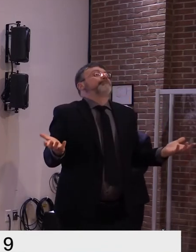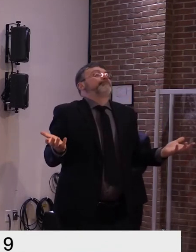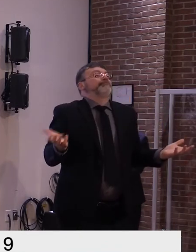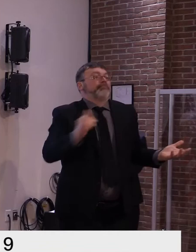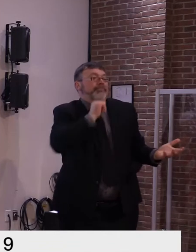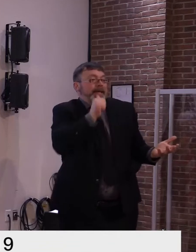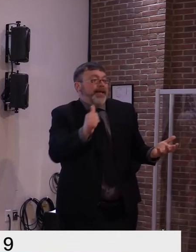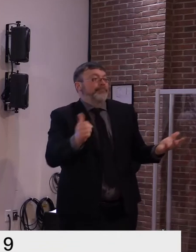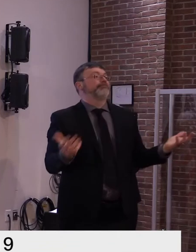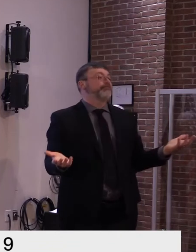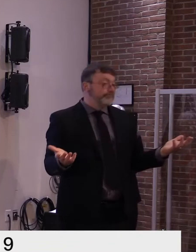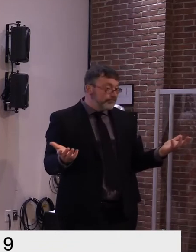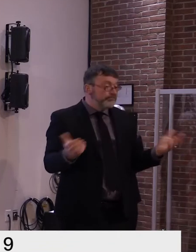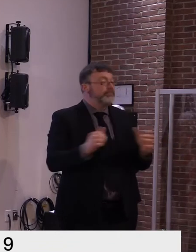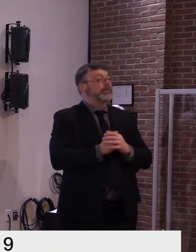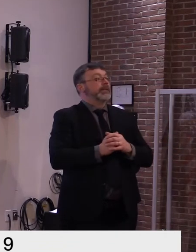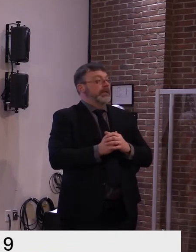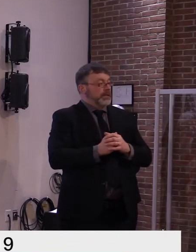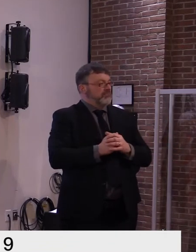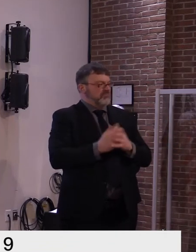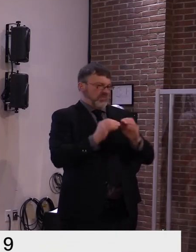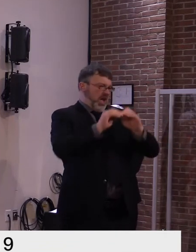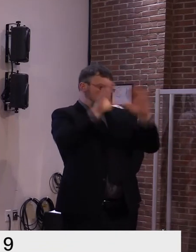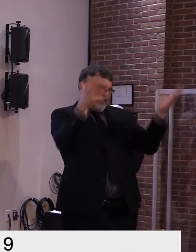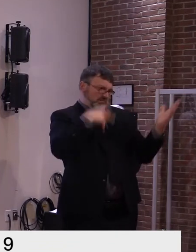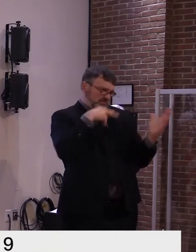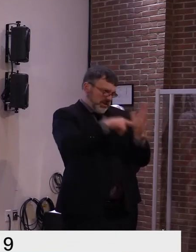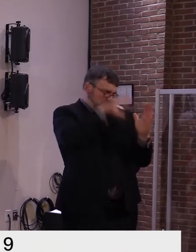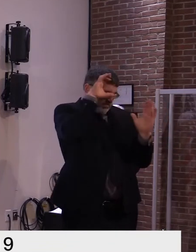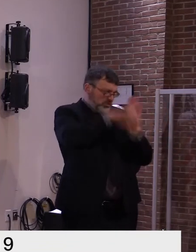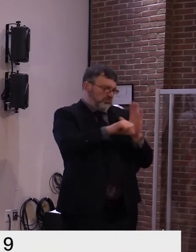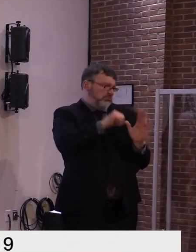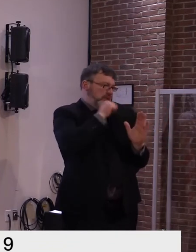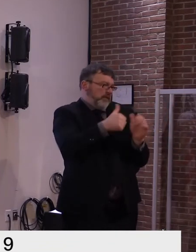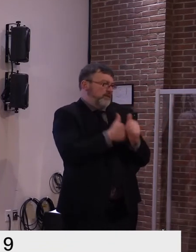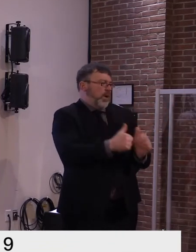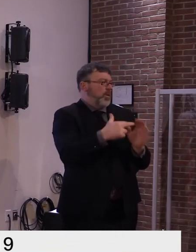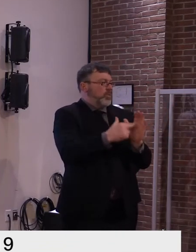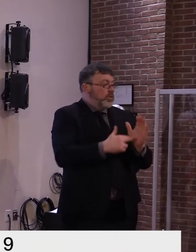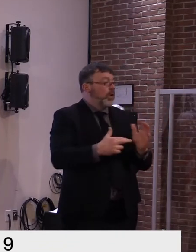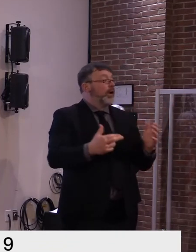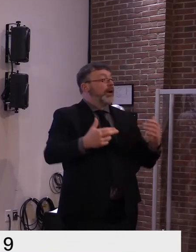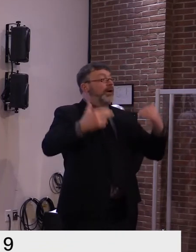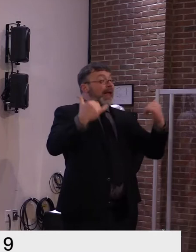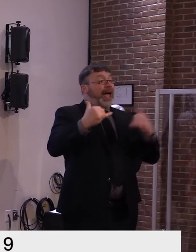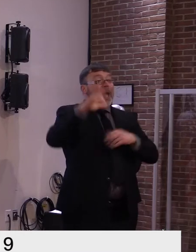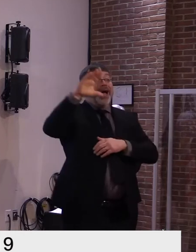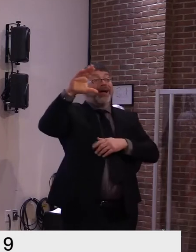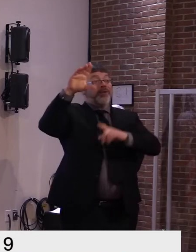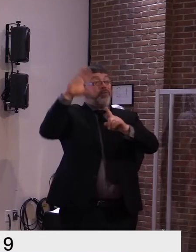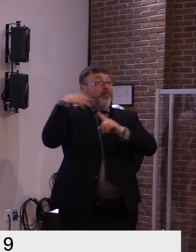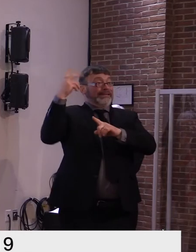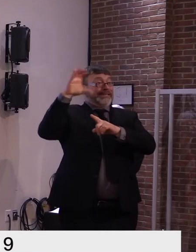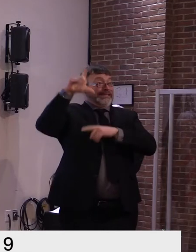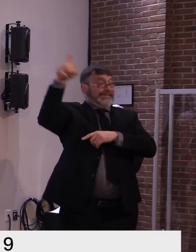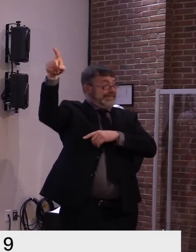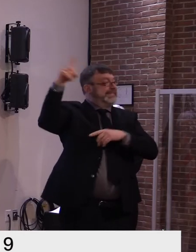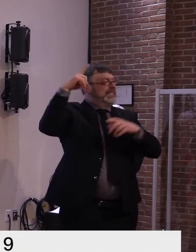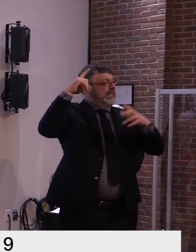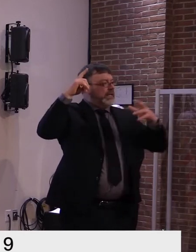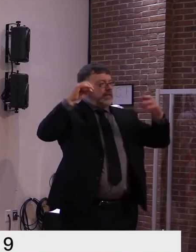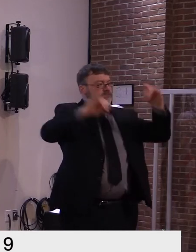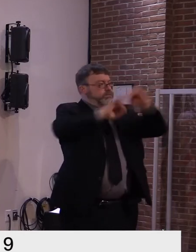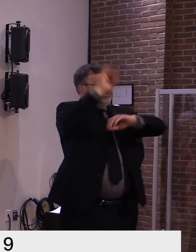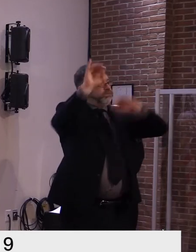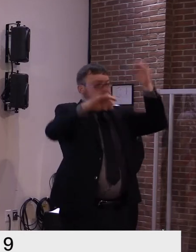cetera. And we know that from footage of what happened in Washington, that none of those rules were abided